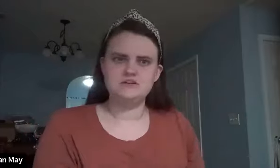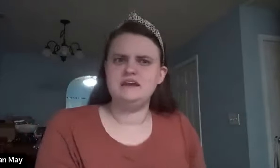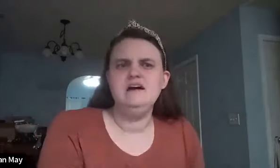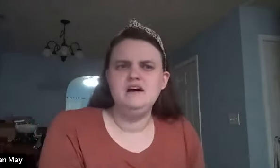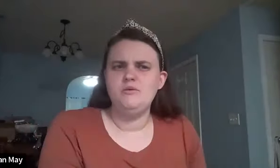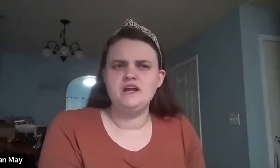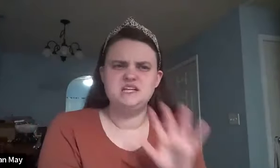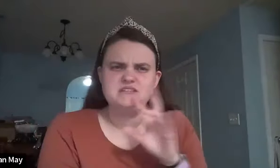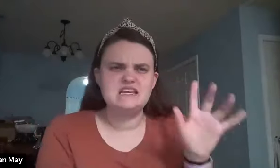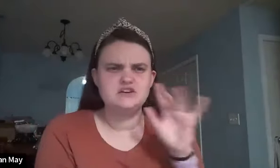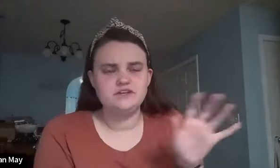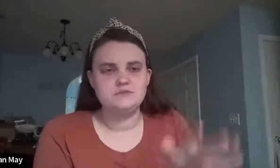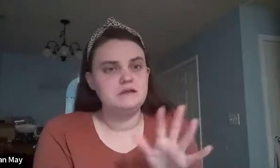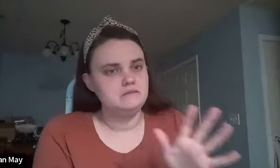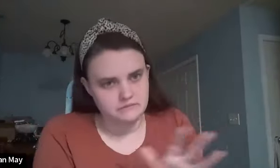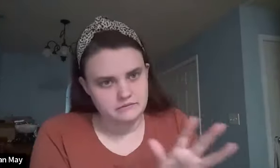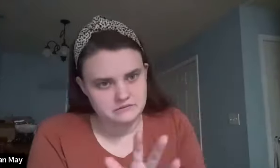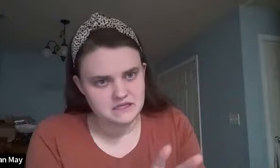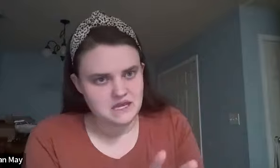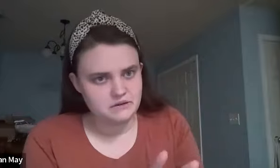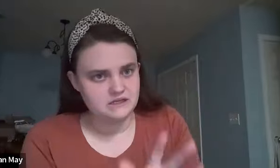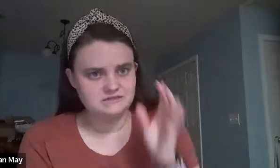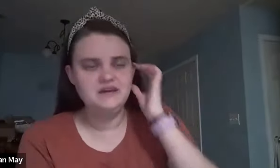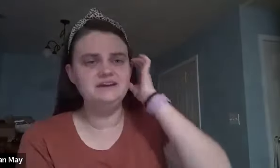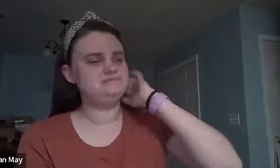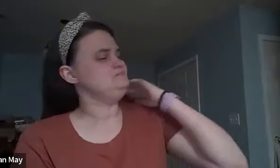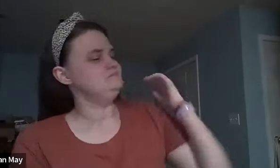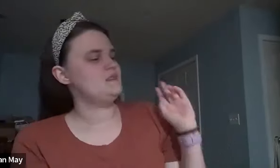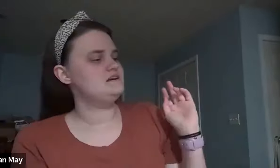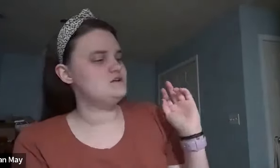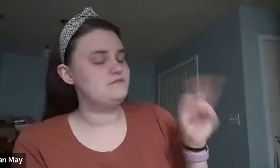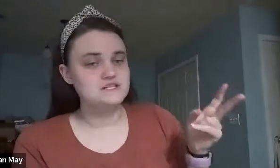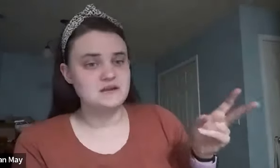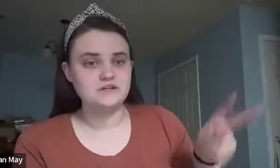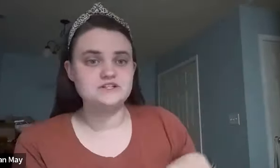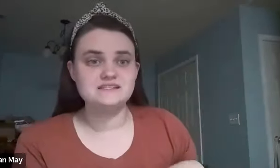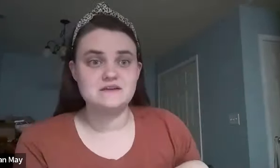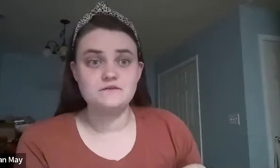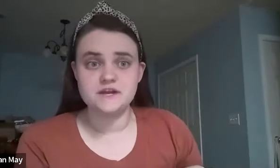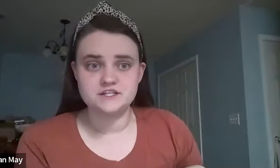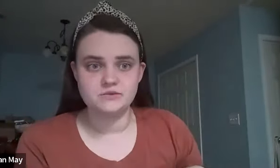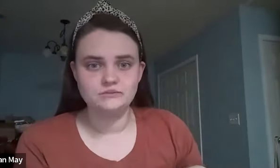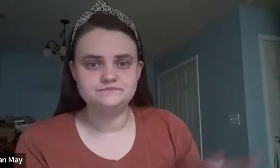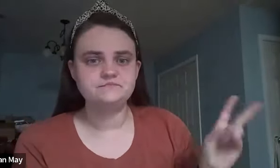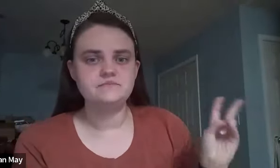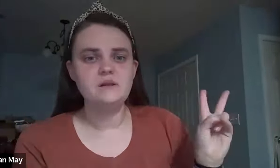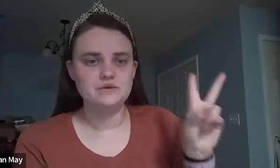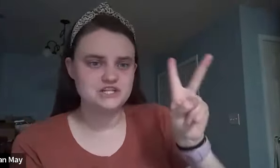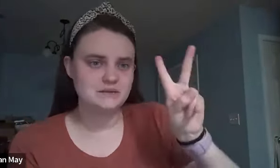like, why does she keep saying it's all finger spelling? That's how it is. So the first sign we're going to do is the sign for vegetable, which is going to be